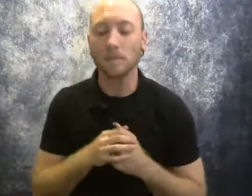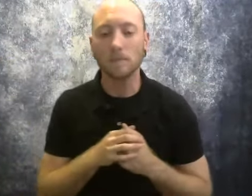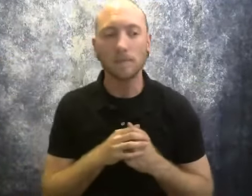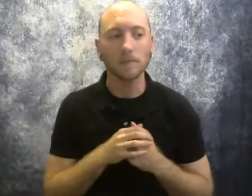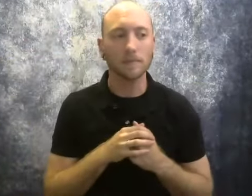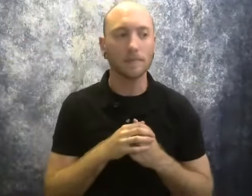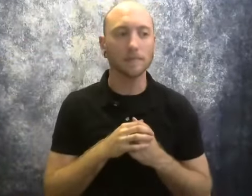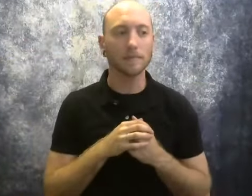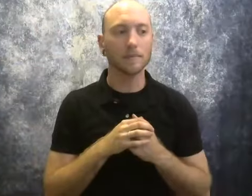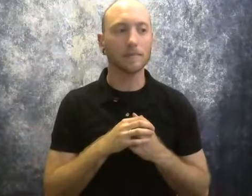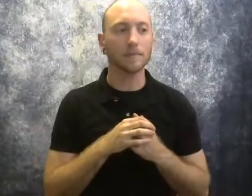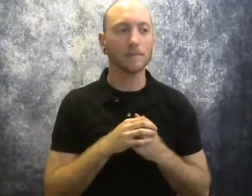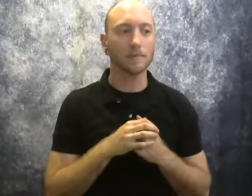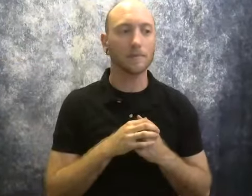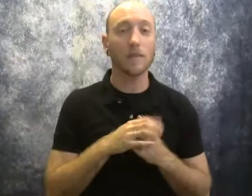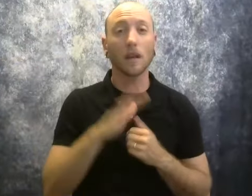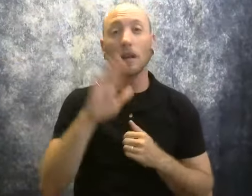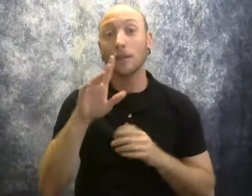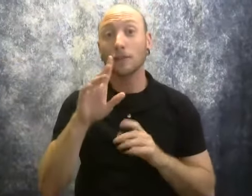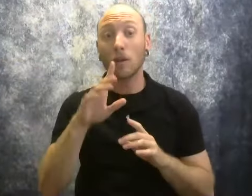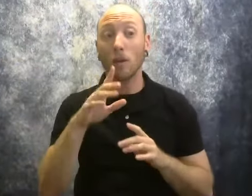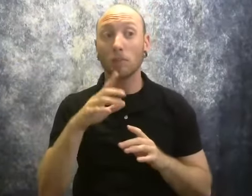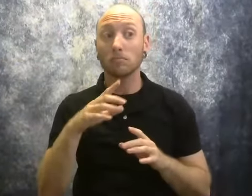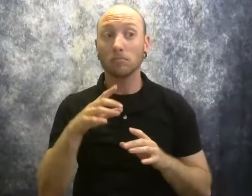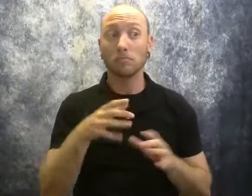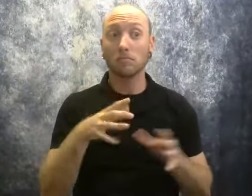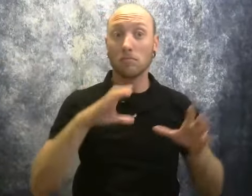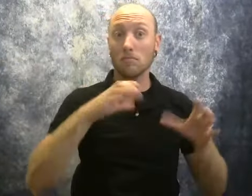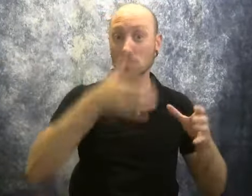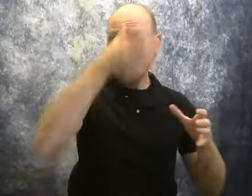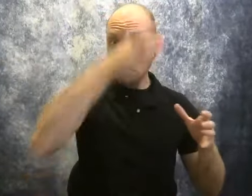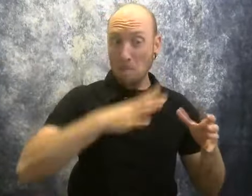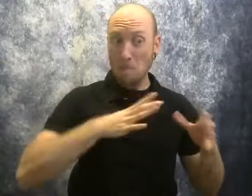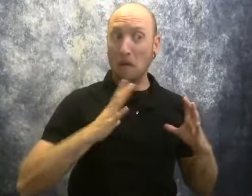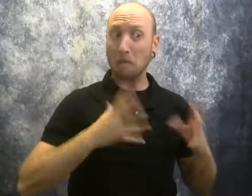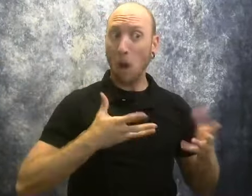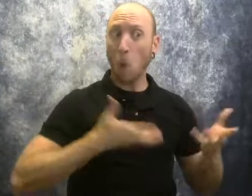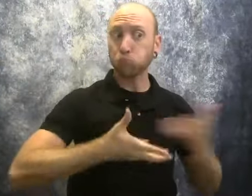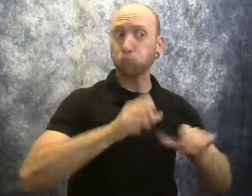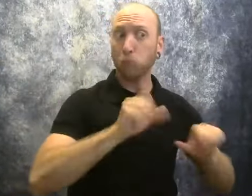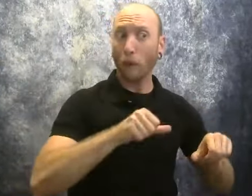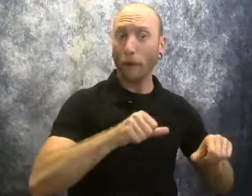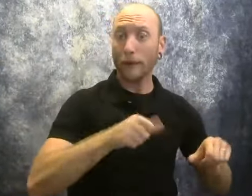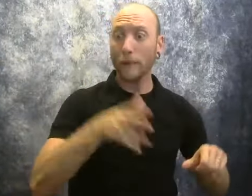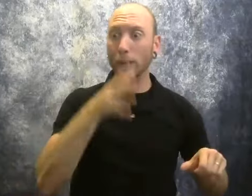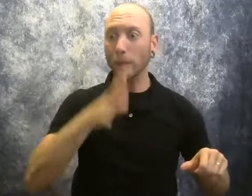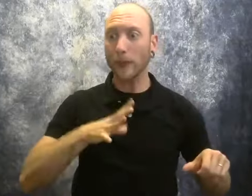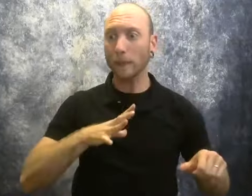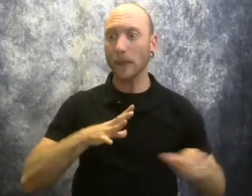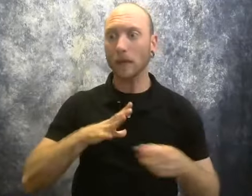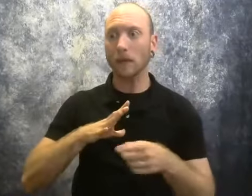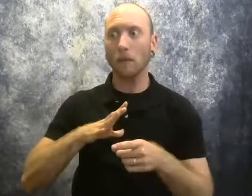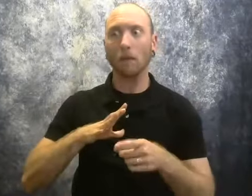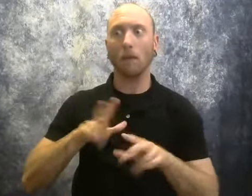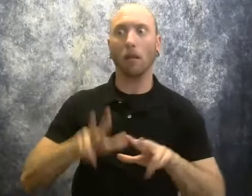got me to there. So I was cut off, inarticulate with the opposite sex, and of course I still